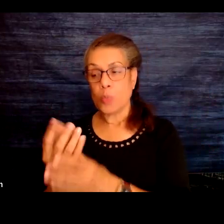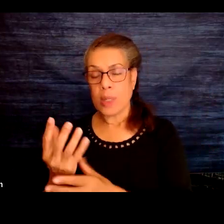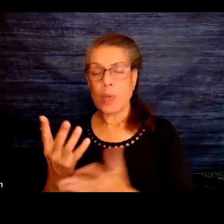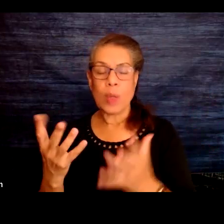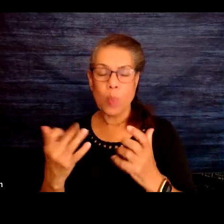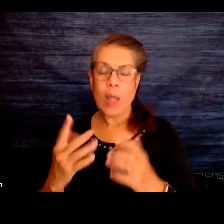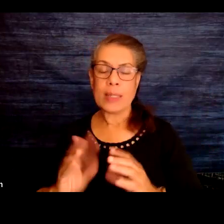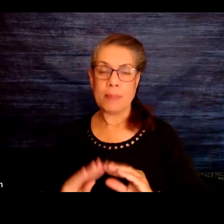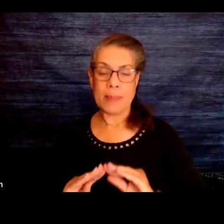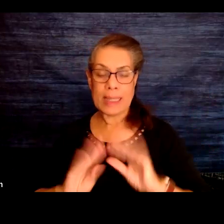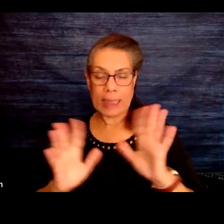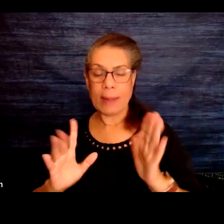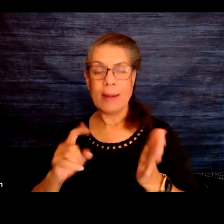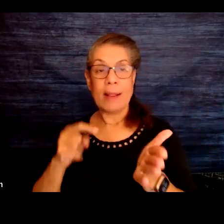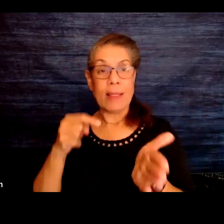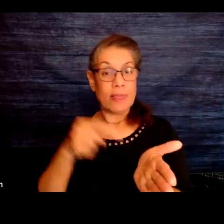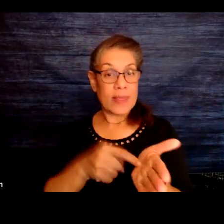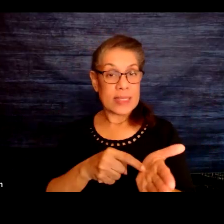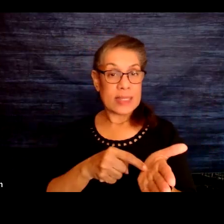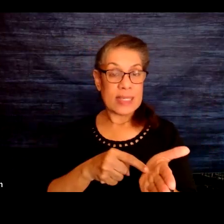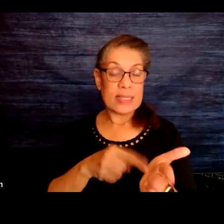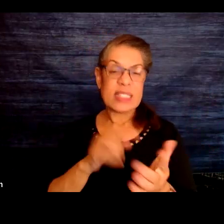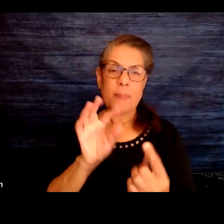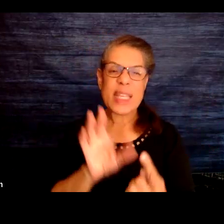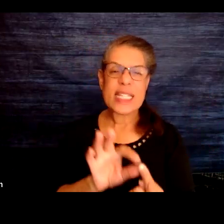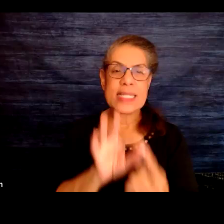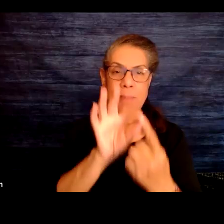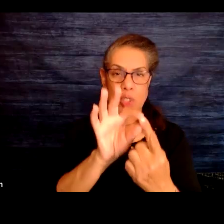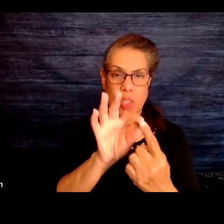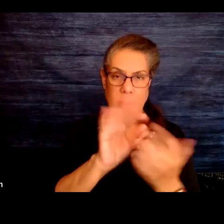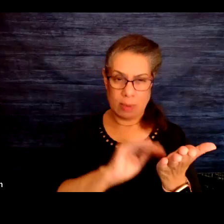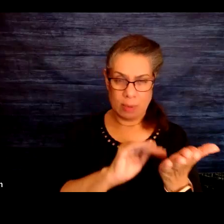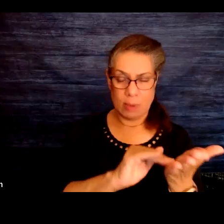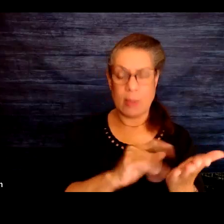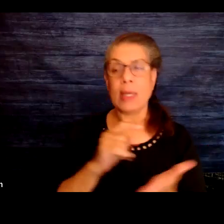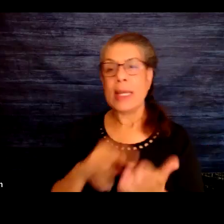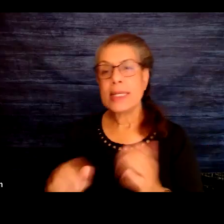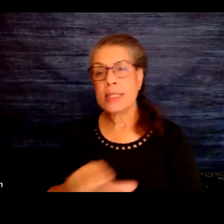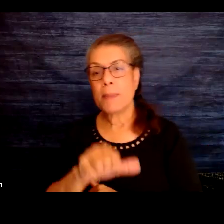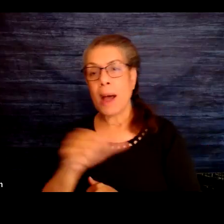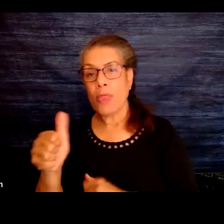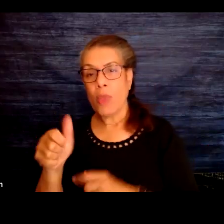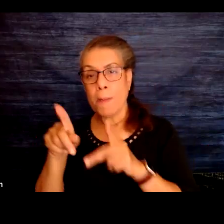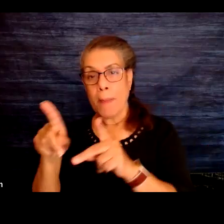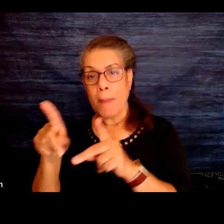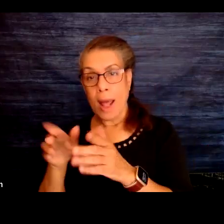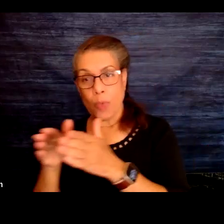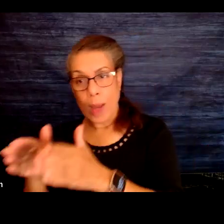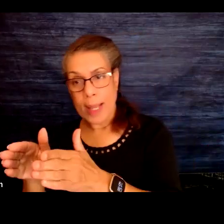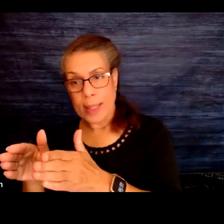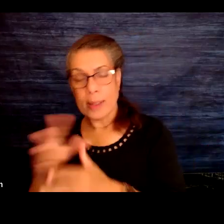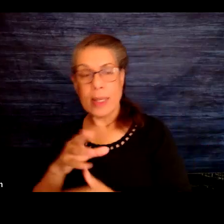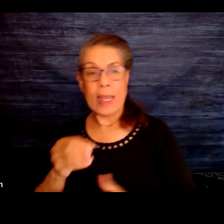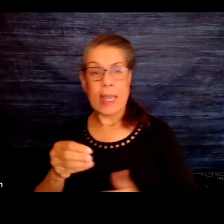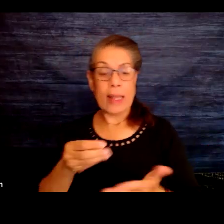and say, here's the exemption pieces we're considering, here's alternative pathways that we're considering, and at budget time, here's